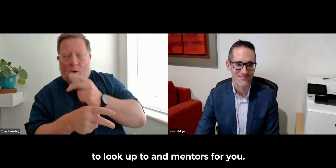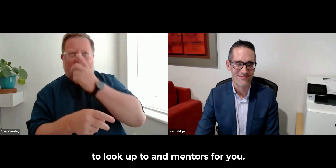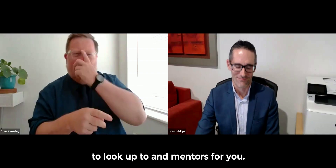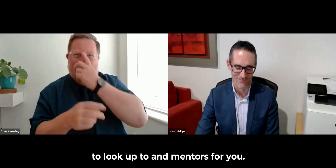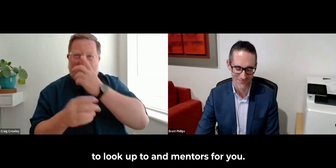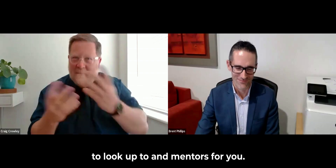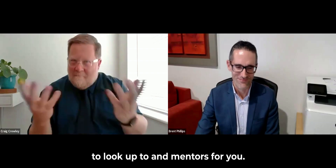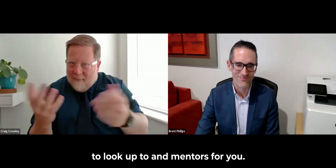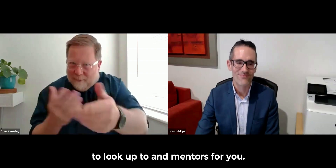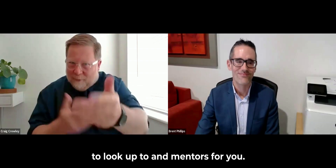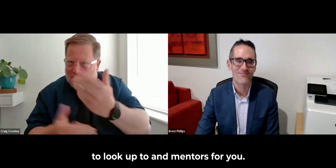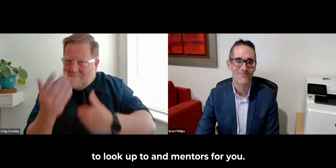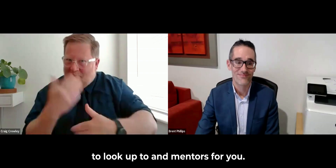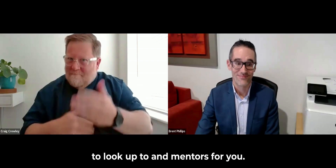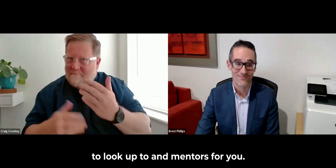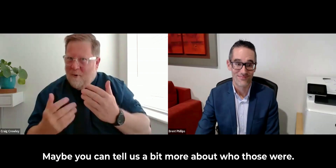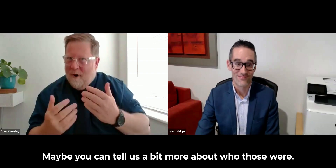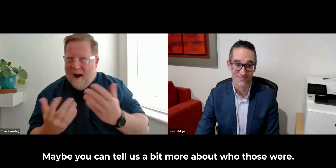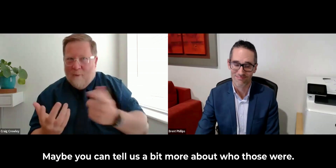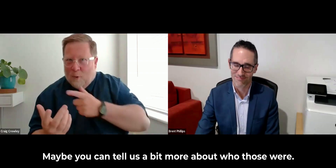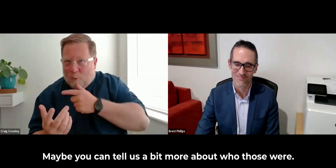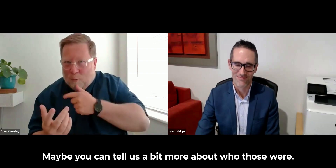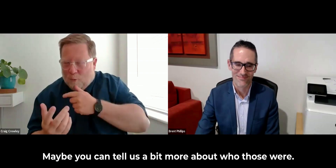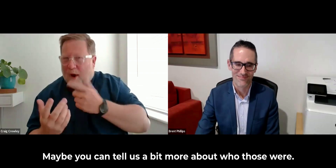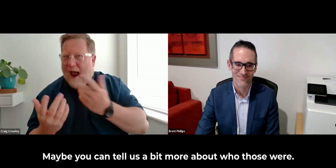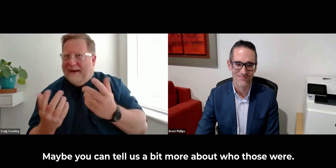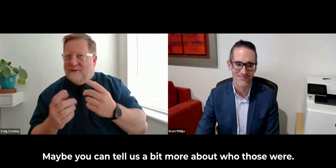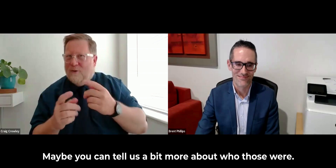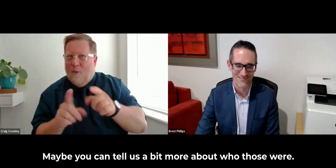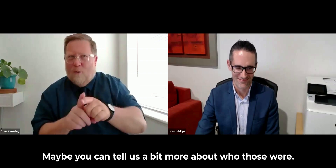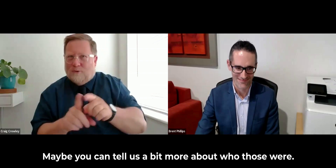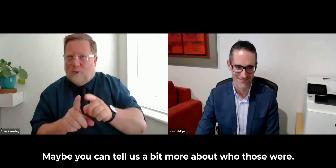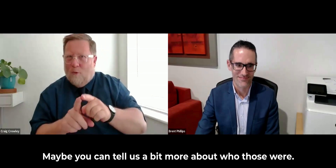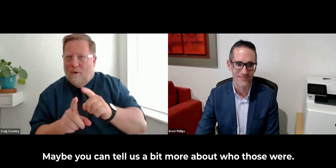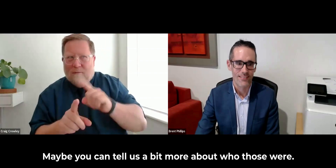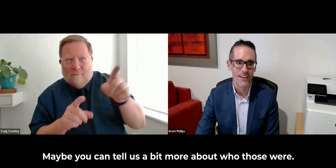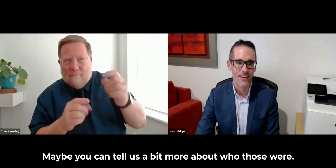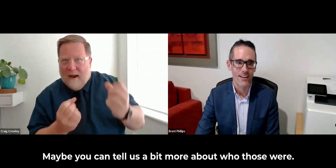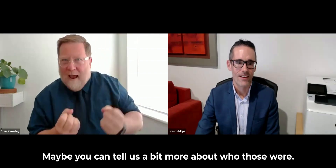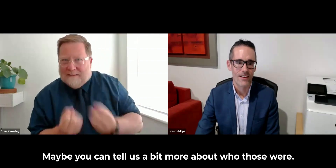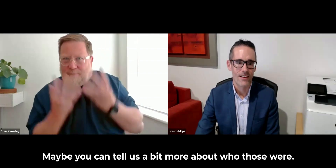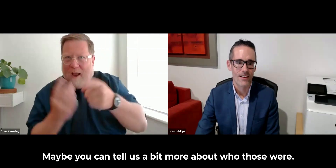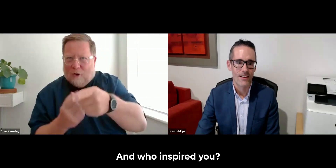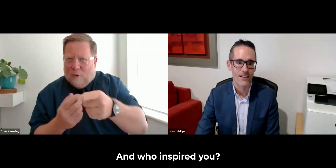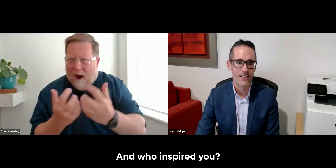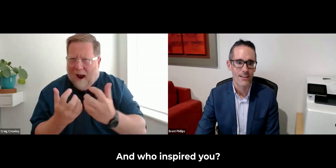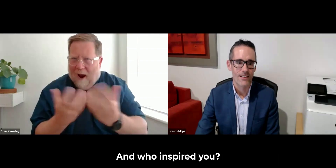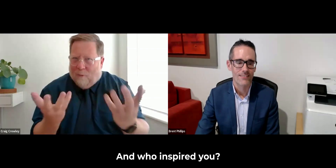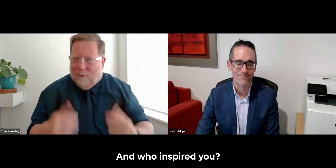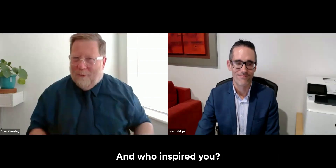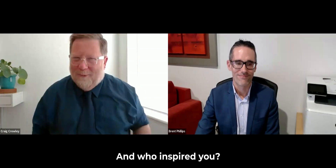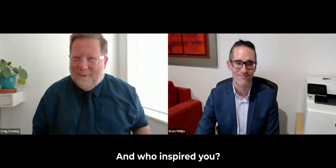to and mentors for you. Maybe you can tell us a bit more about who those were, and who inspired